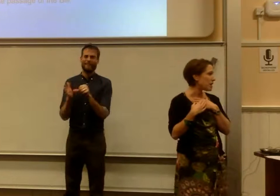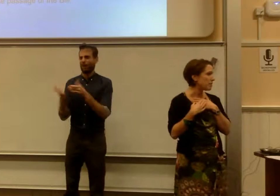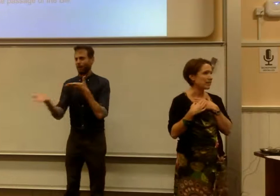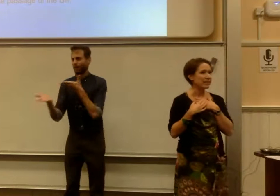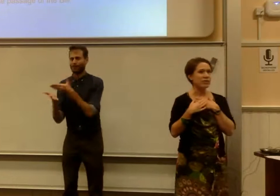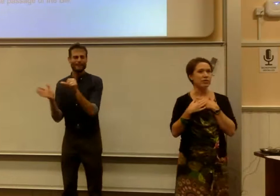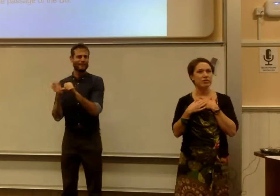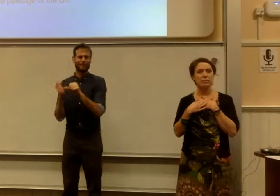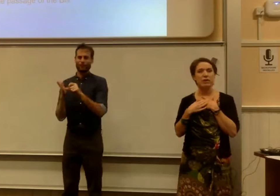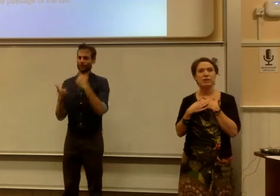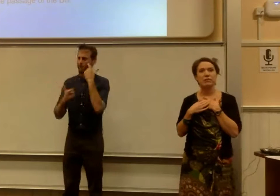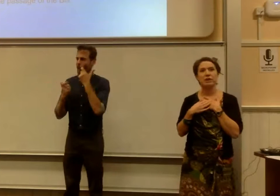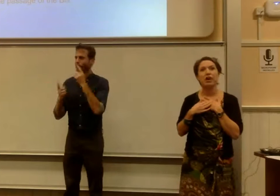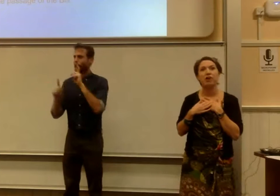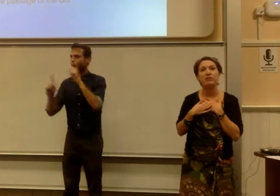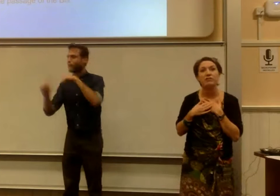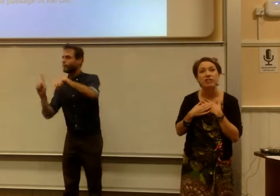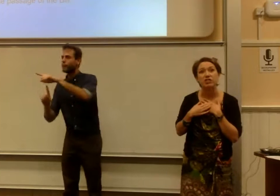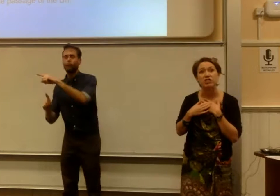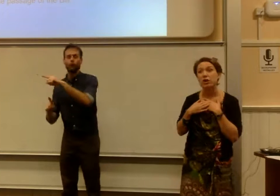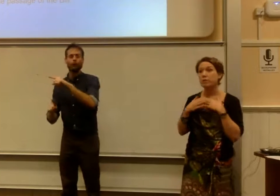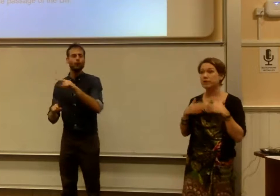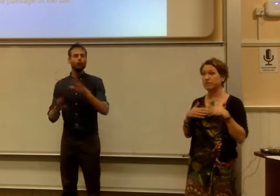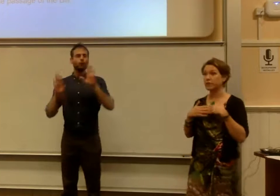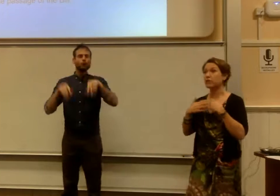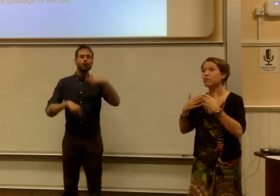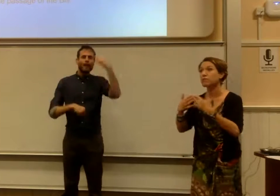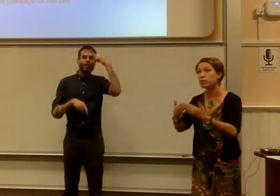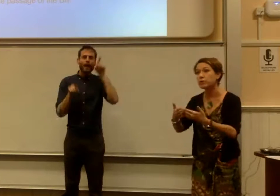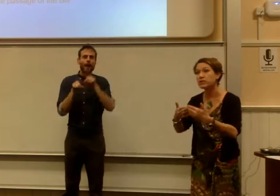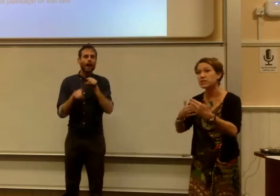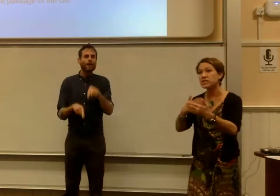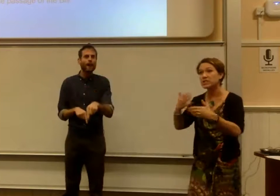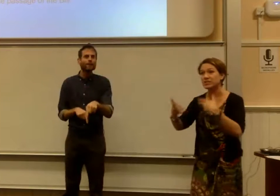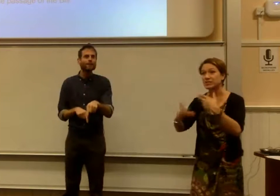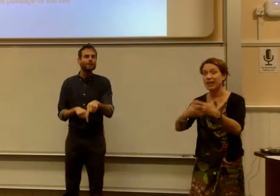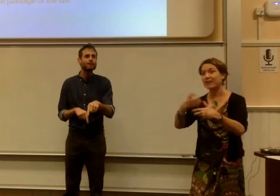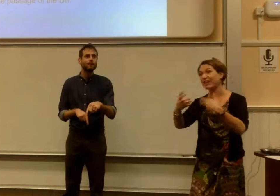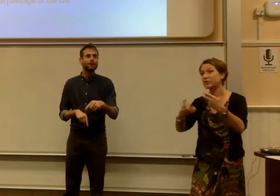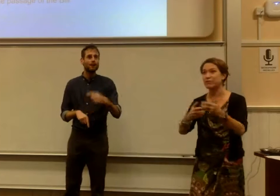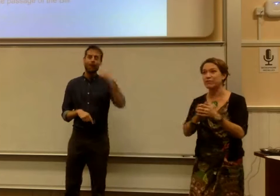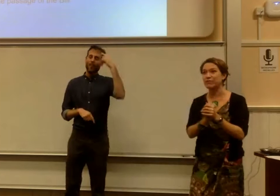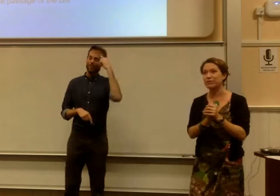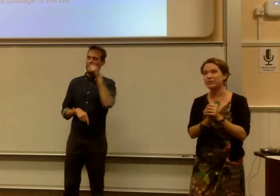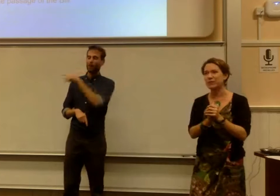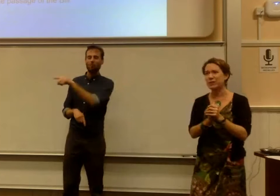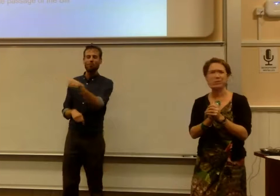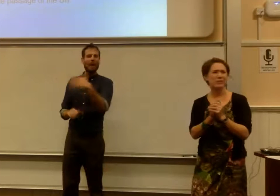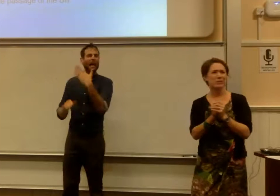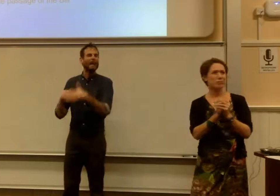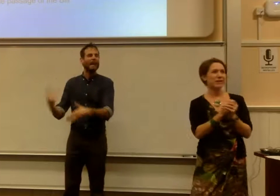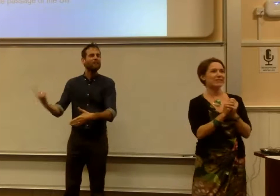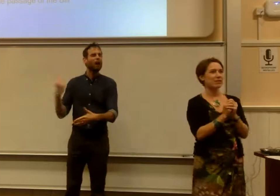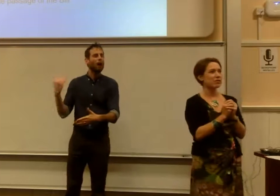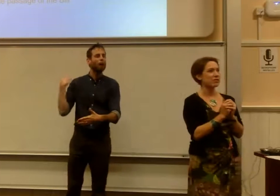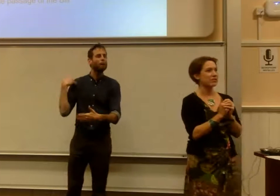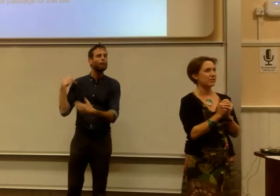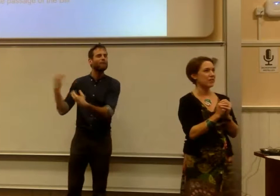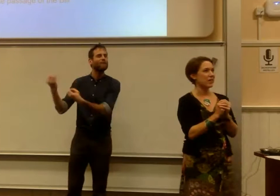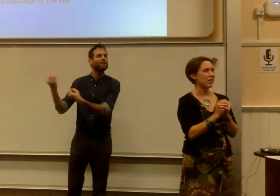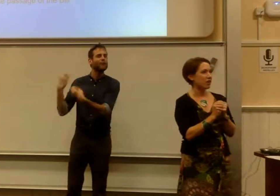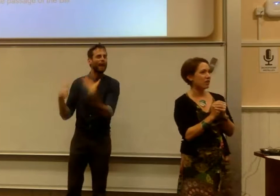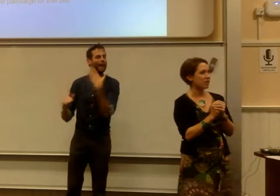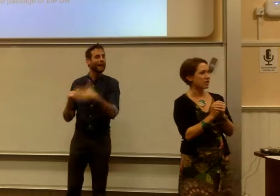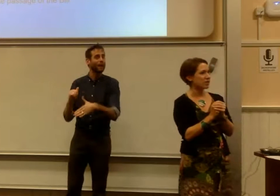talked about BSL users as being hard to reach because they don't come forward to engage with government. But it's not BSL